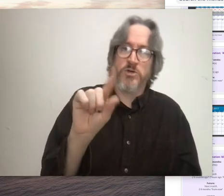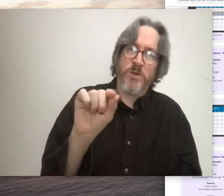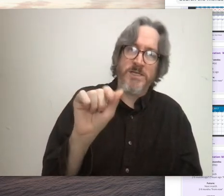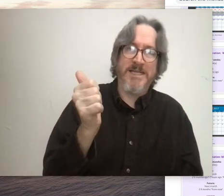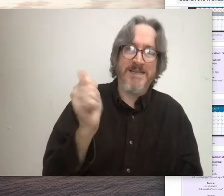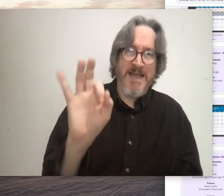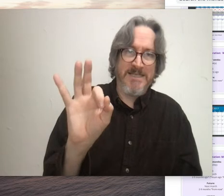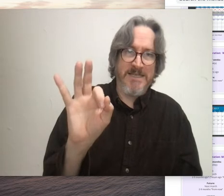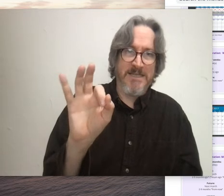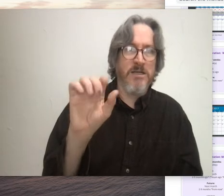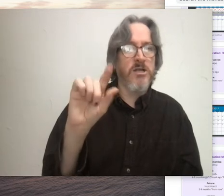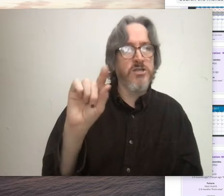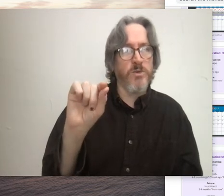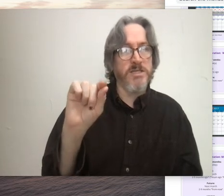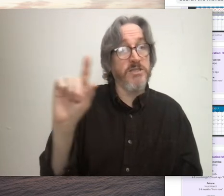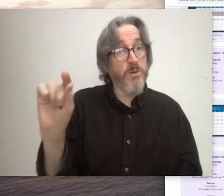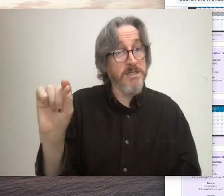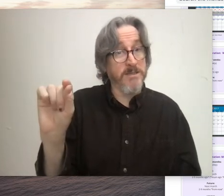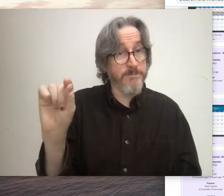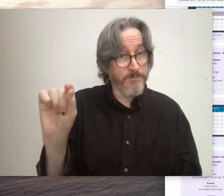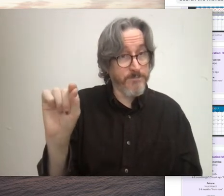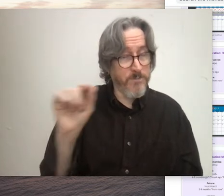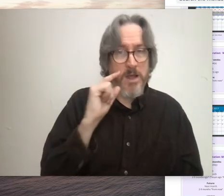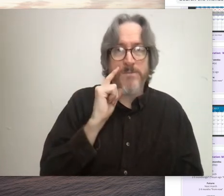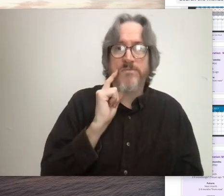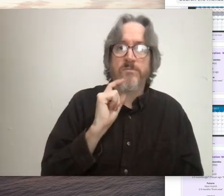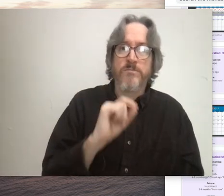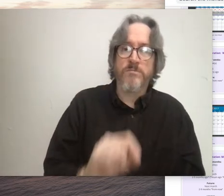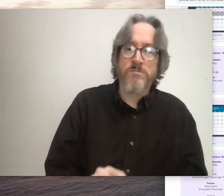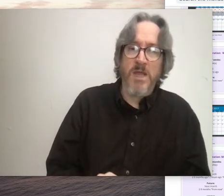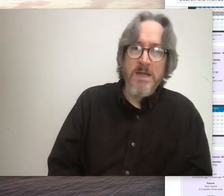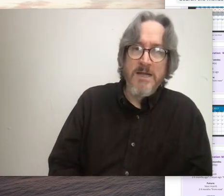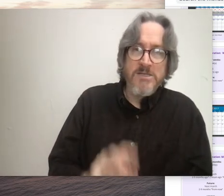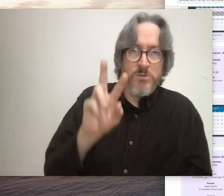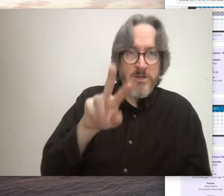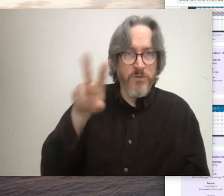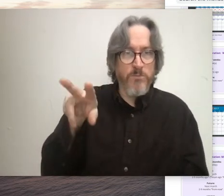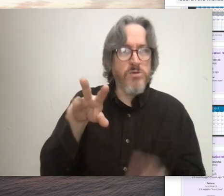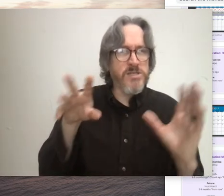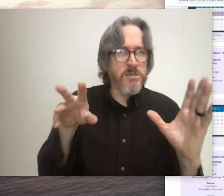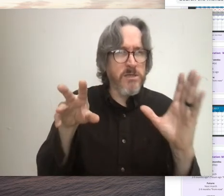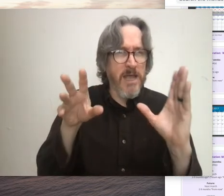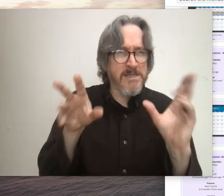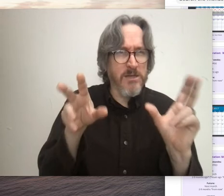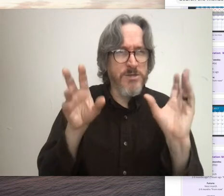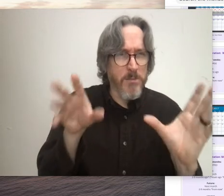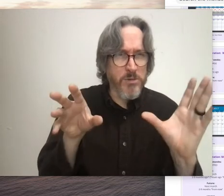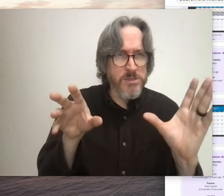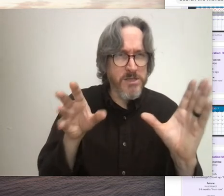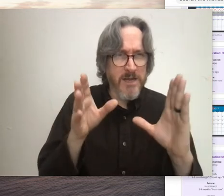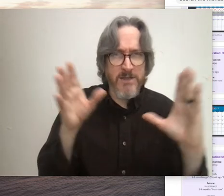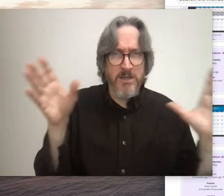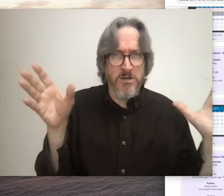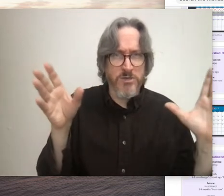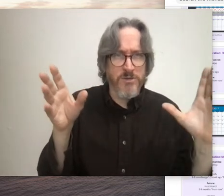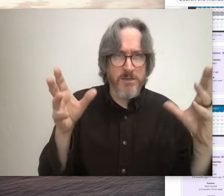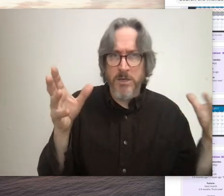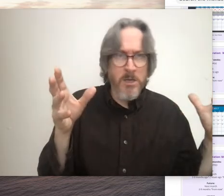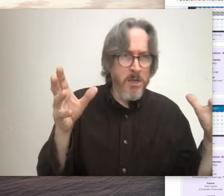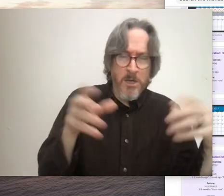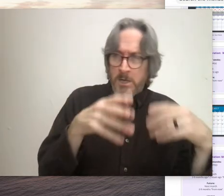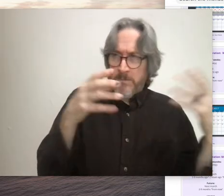2017 or 2019, 2020. Okay. So if you, most ASL numbers, anything